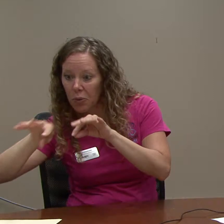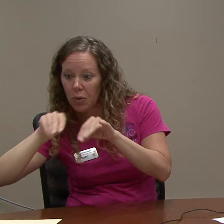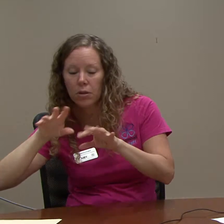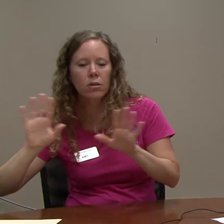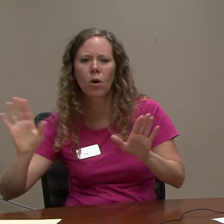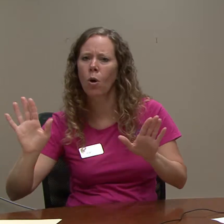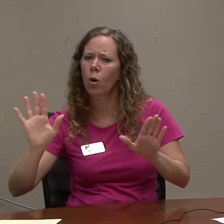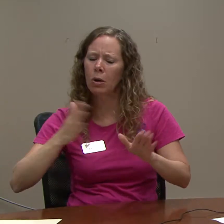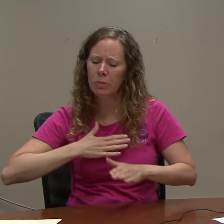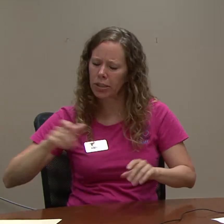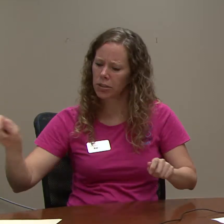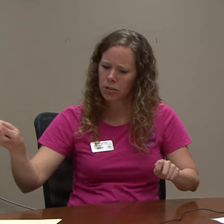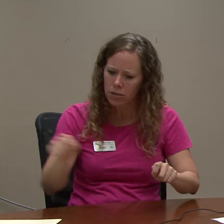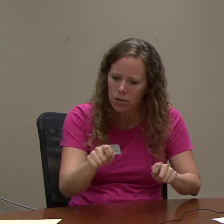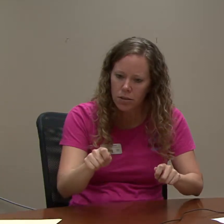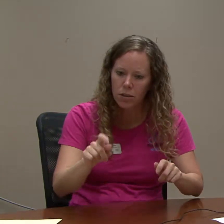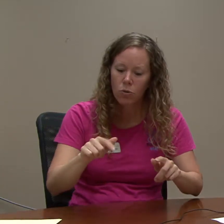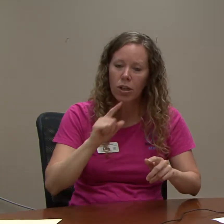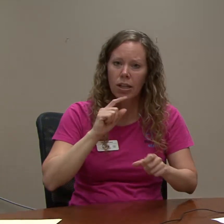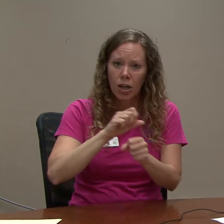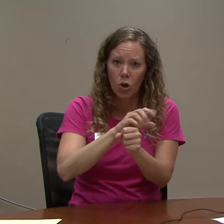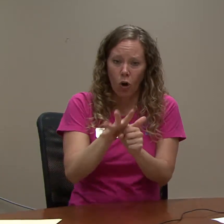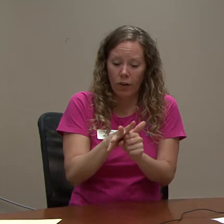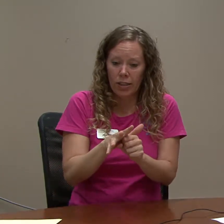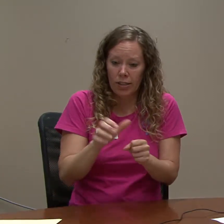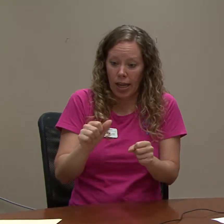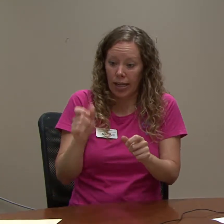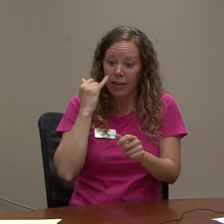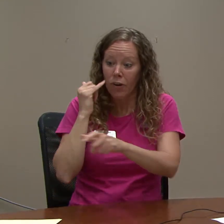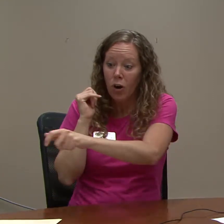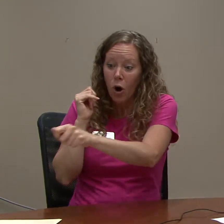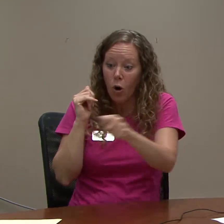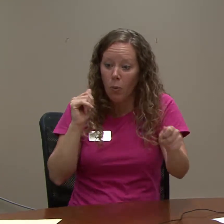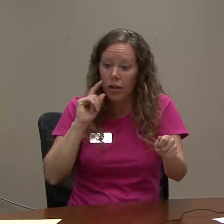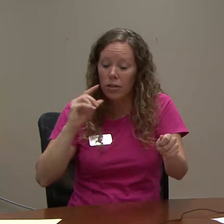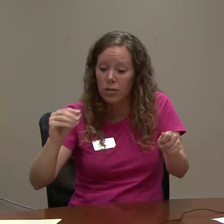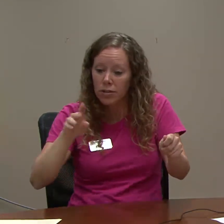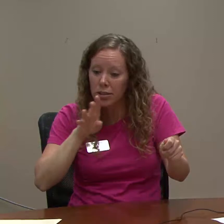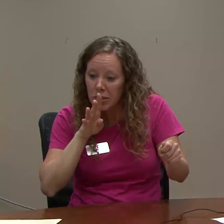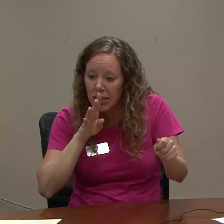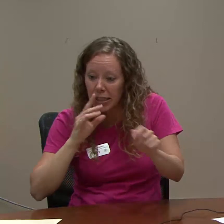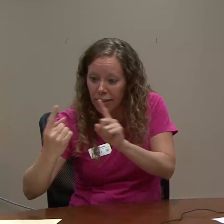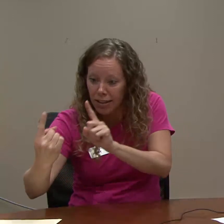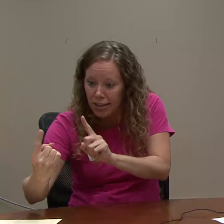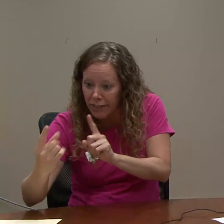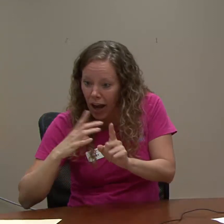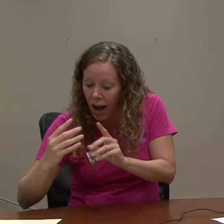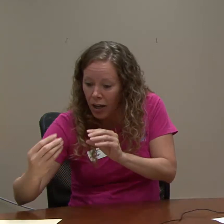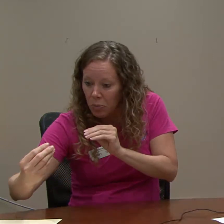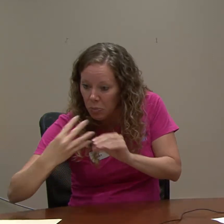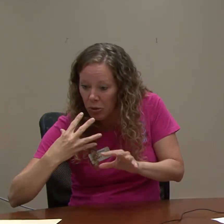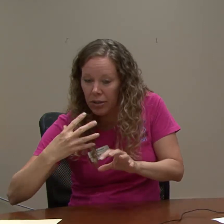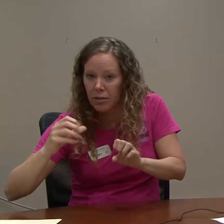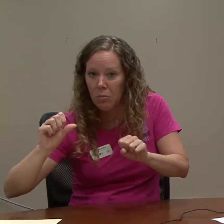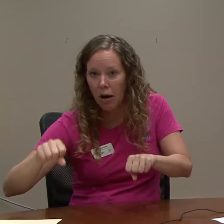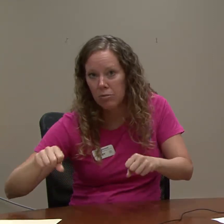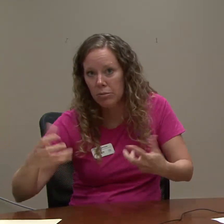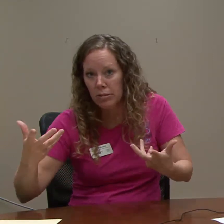virus that is a droplet. So by opening the window and talking through the window, you're